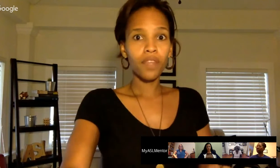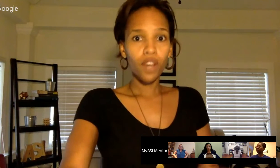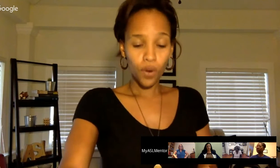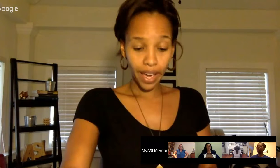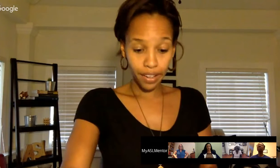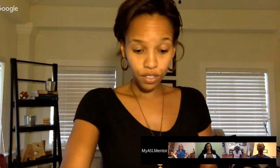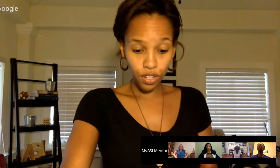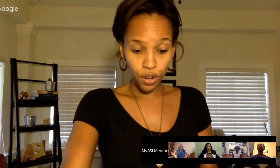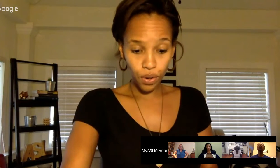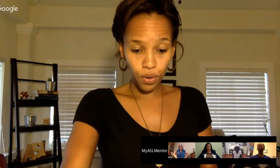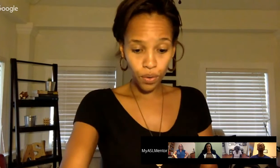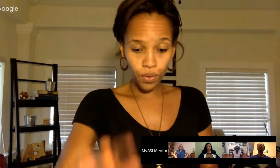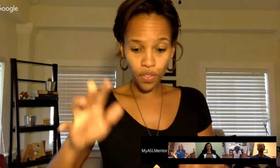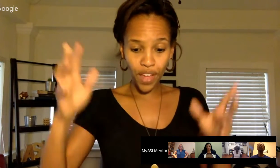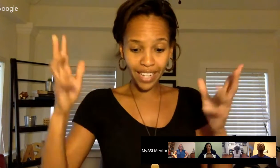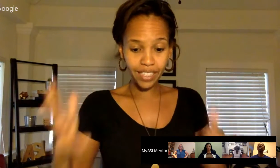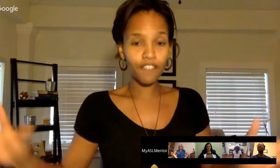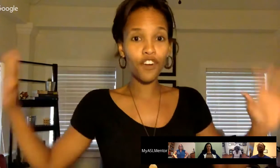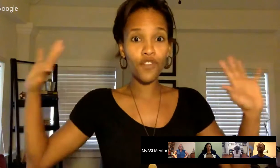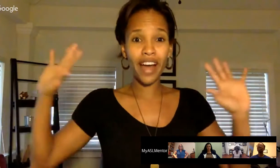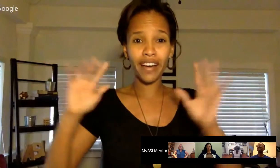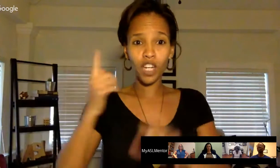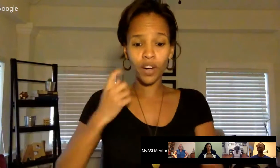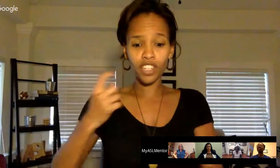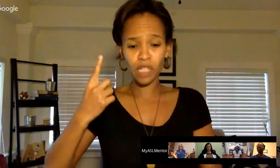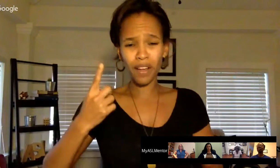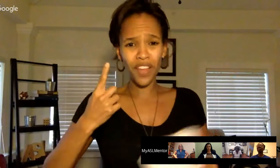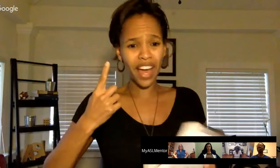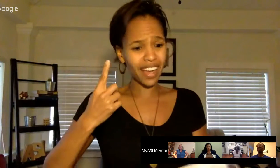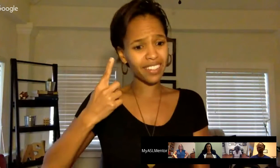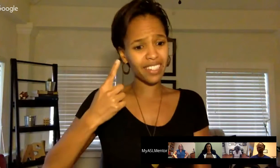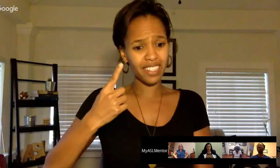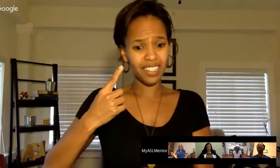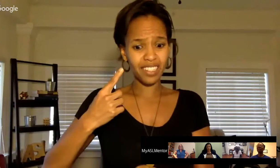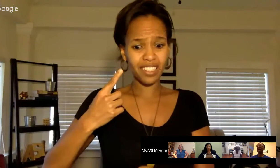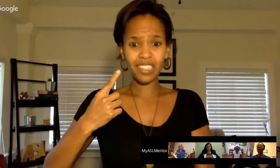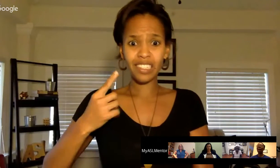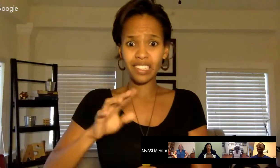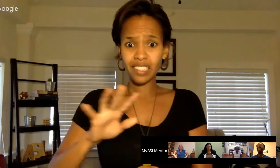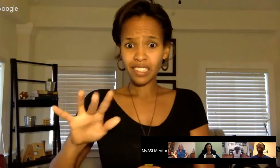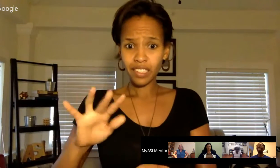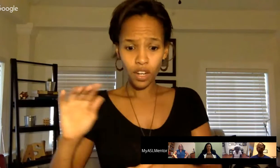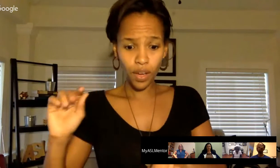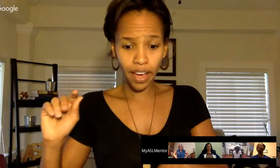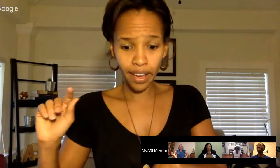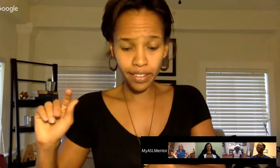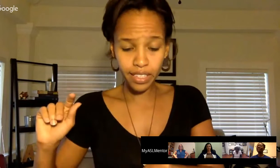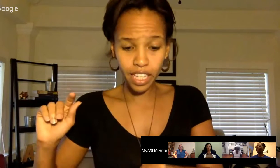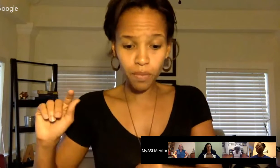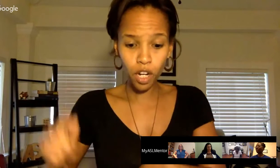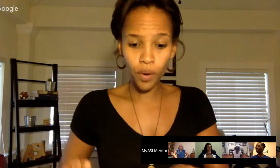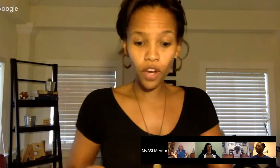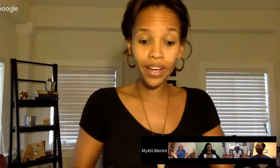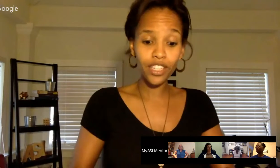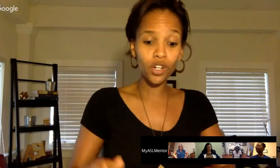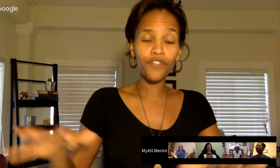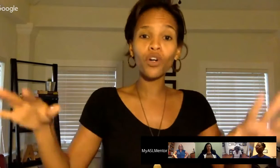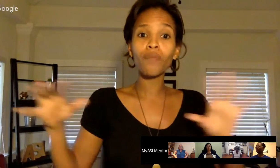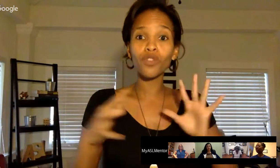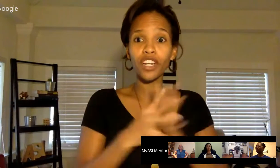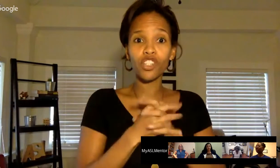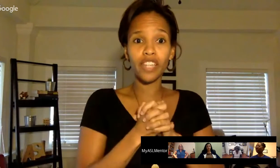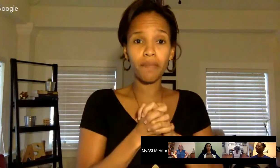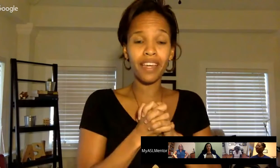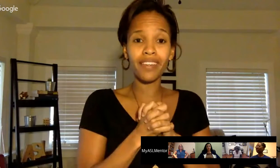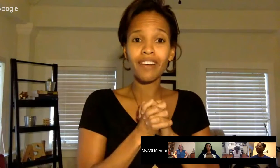Okay. Okay, so that's it for that. Any questions about that? Okay, let's keep going. Okay, so a